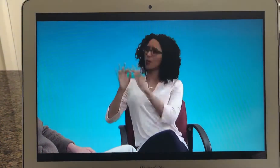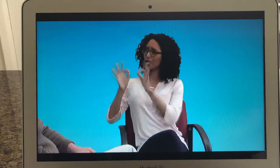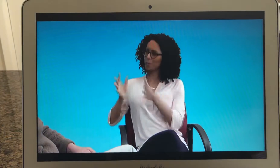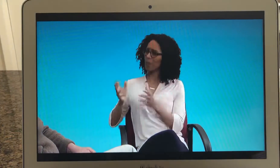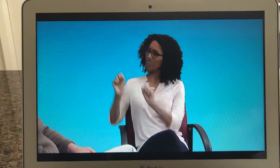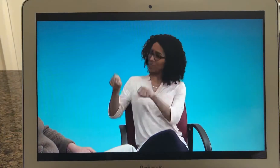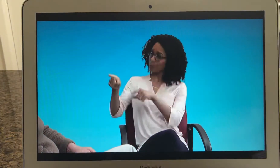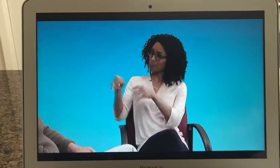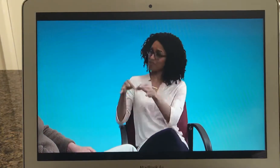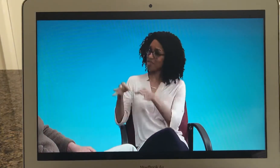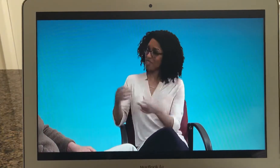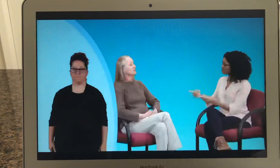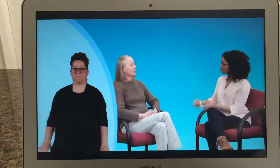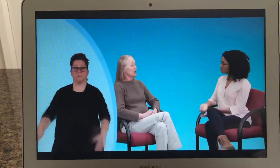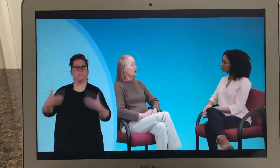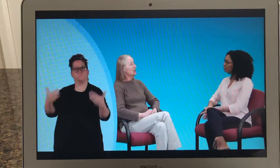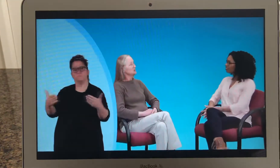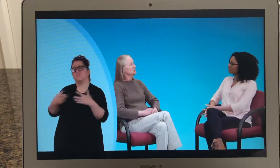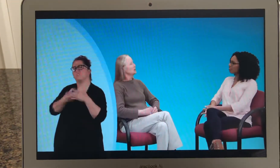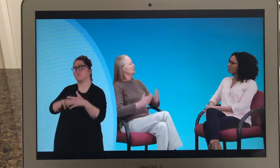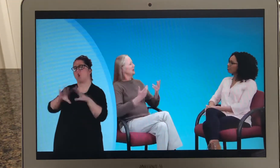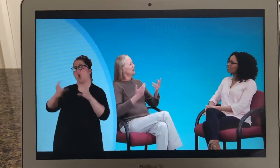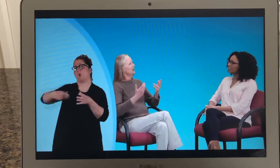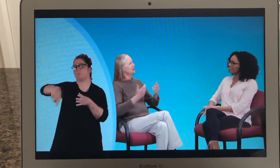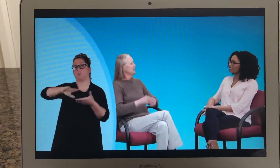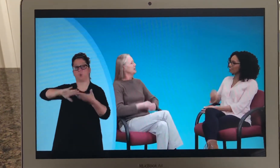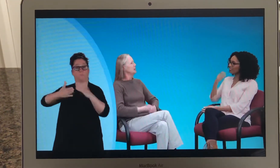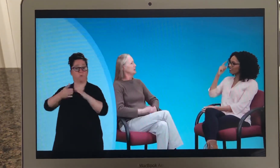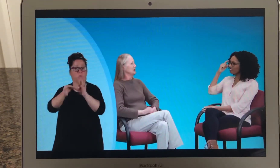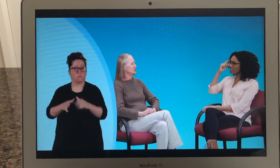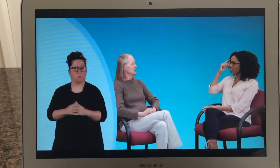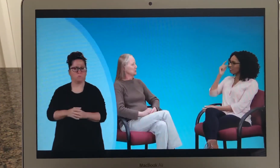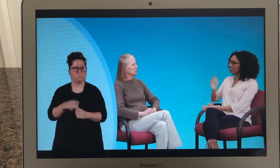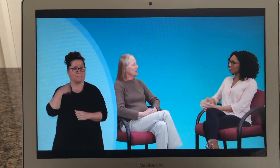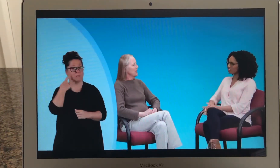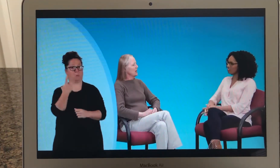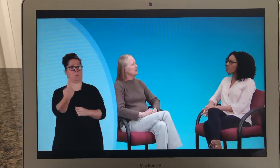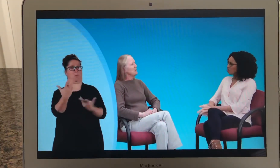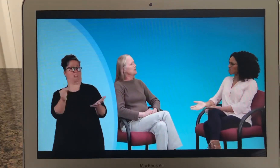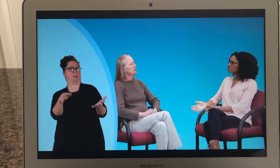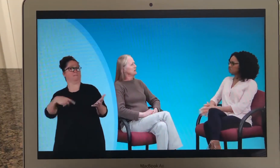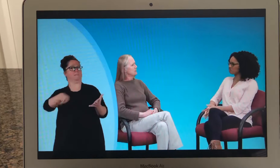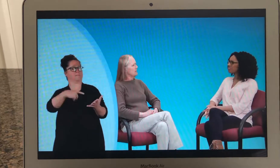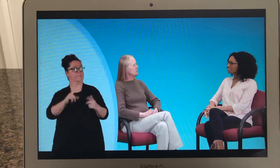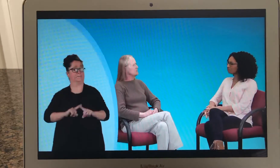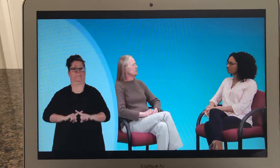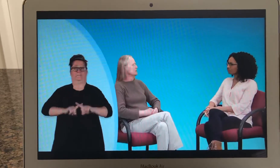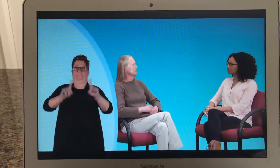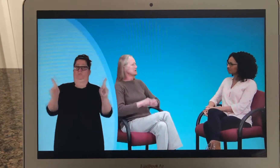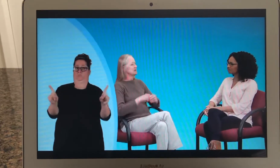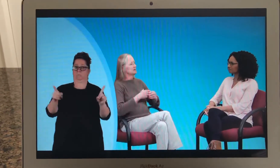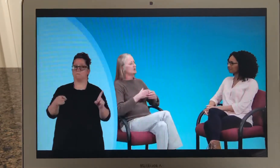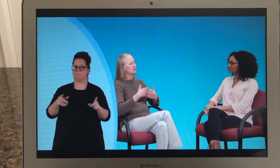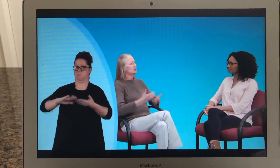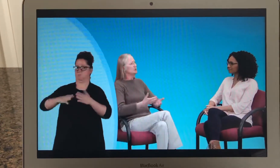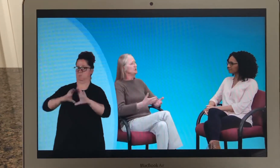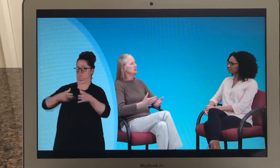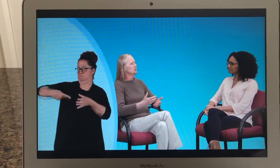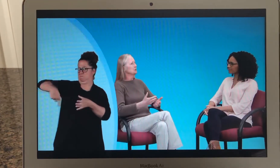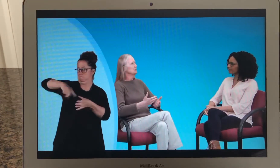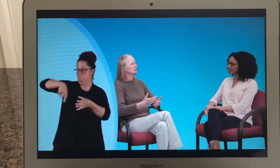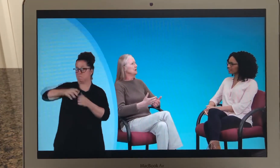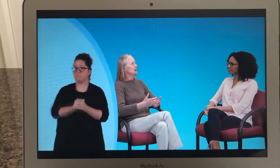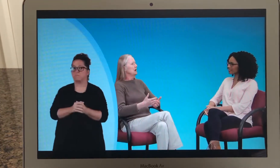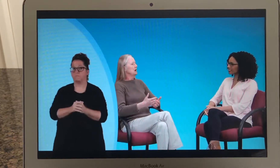education interpreters, and become an interpreter? Can you explain that? Of course. So I'm sure some start with a community interpreter. It's